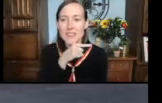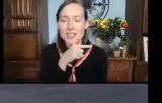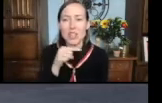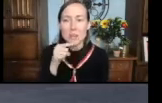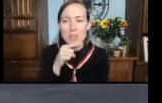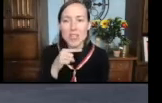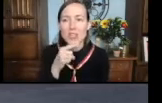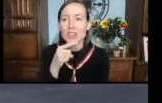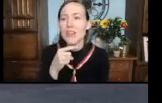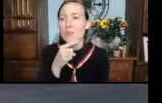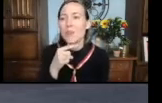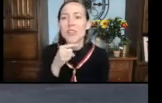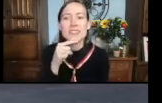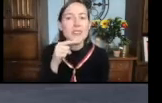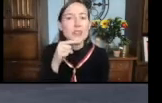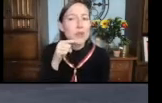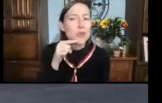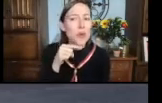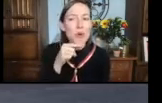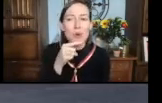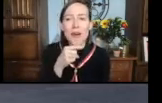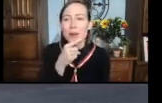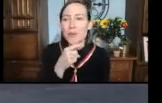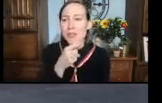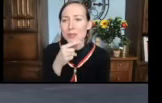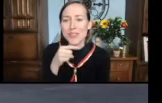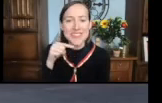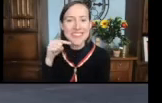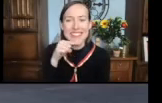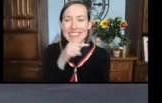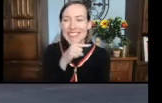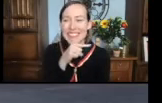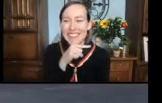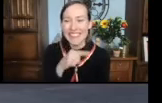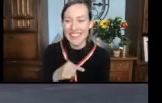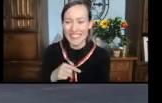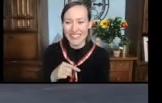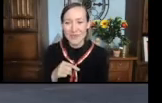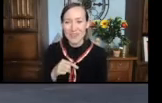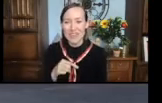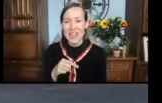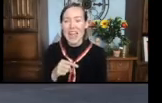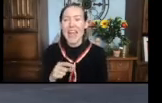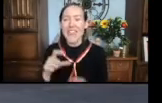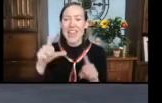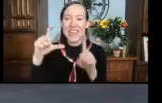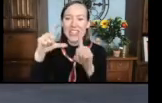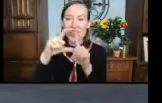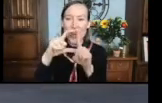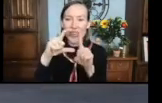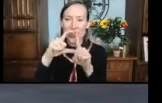Son. You can picture boys grow whiskers. Son. And